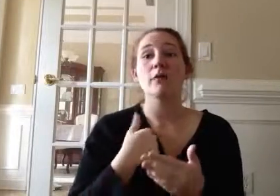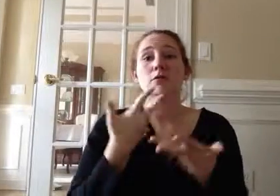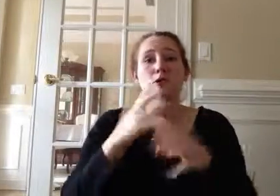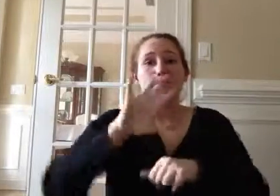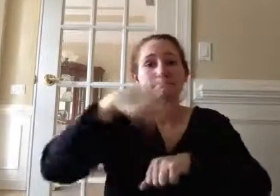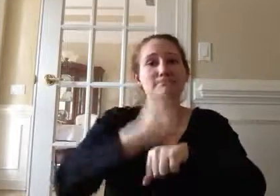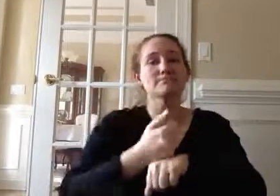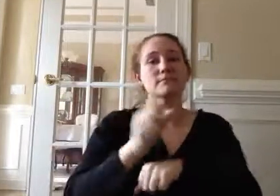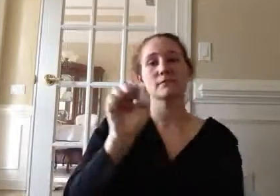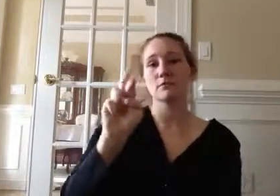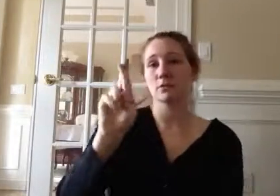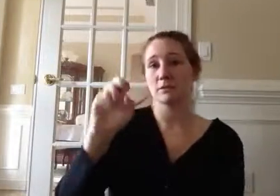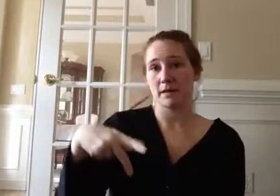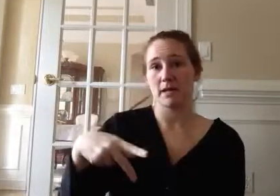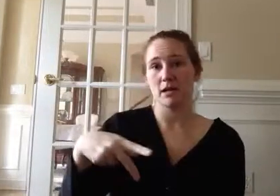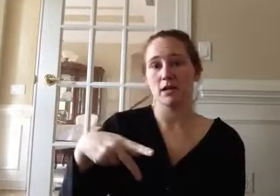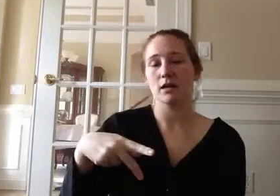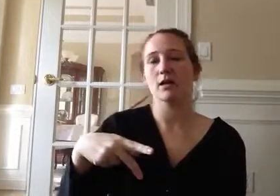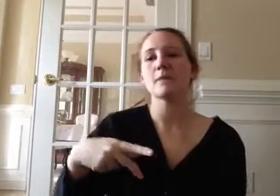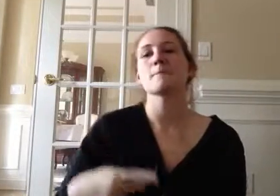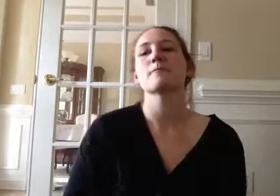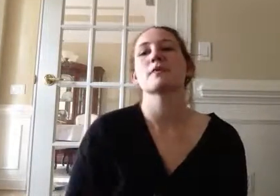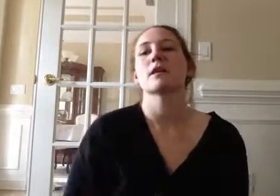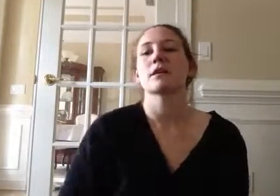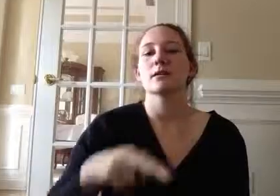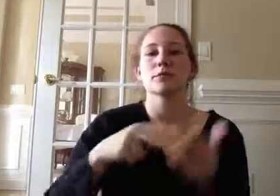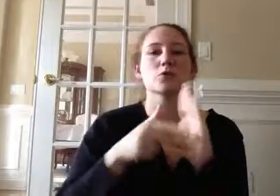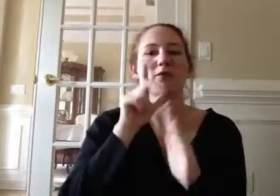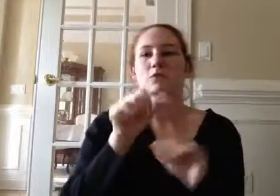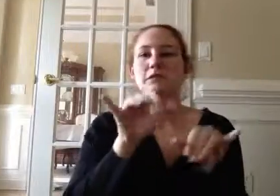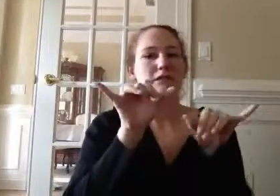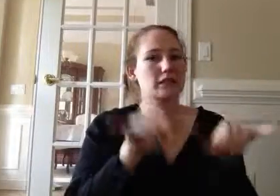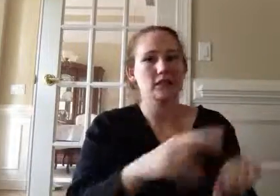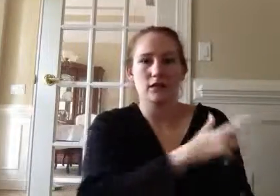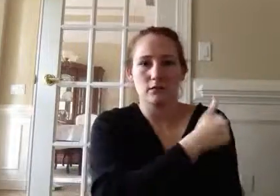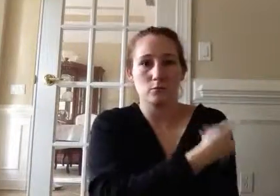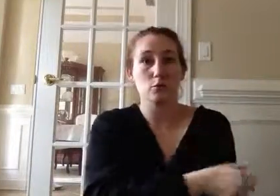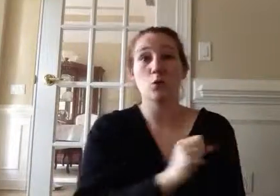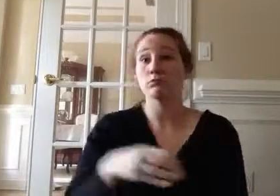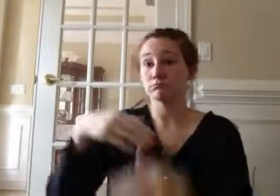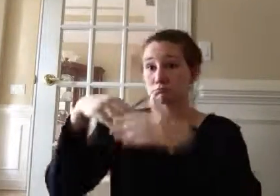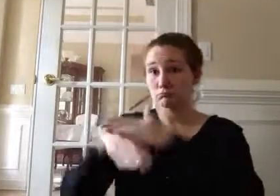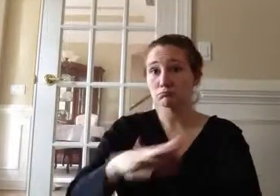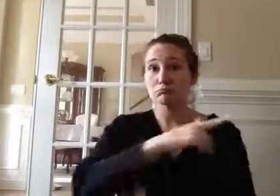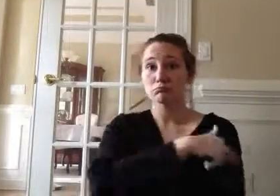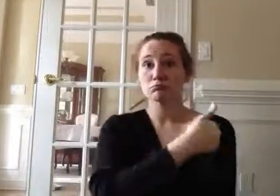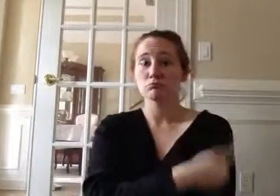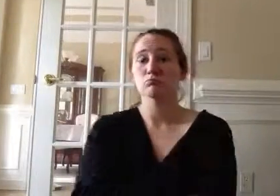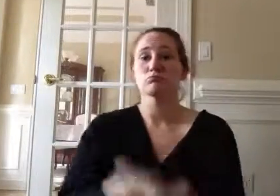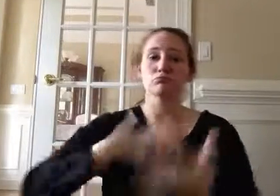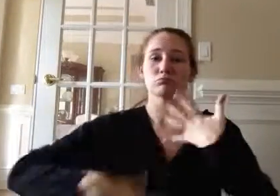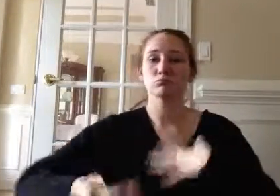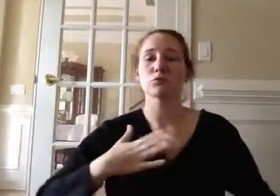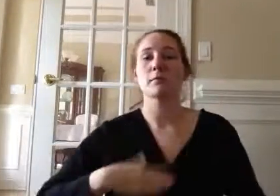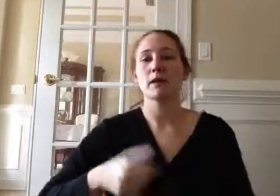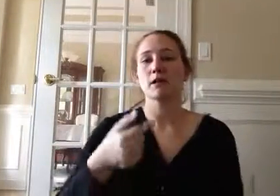ERCP. It's an outpatient procedure. So I went into the hospital, changed into my gown, and waited to be called into the